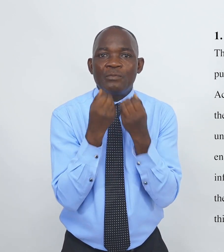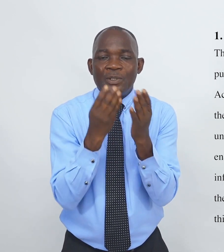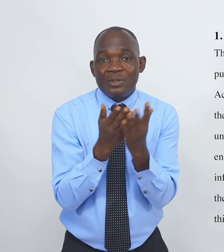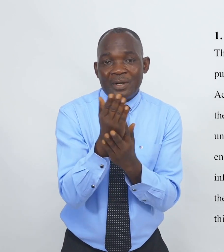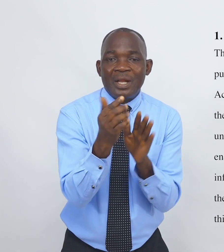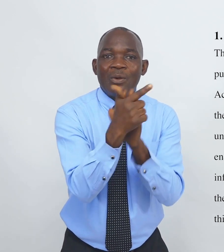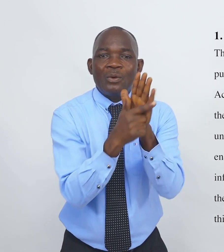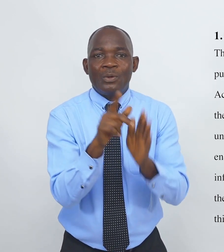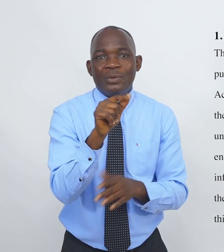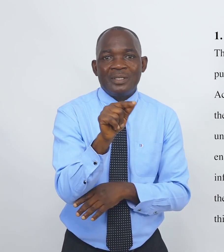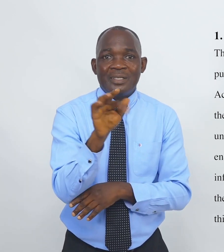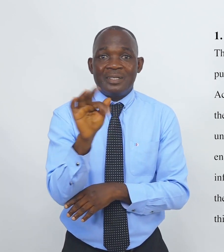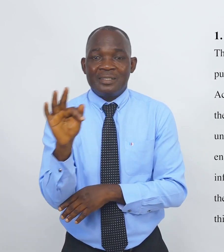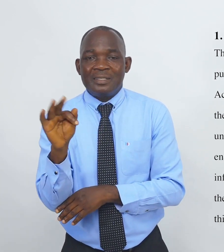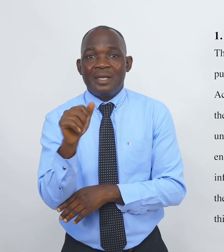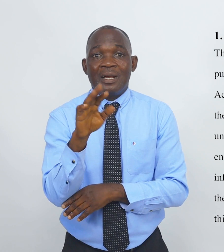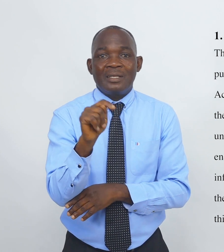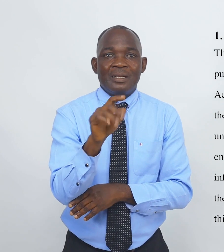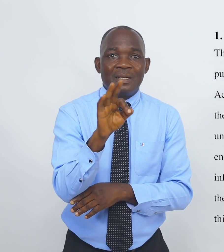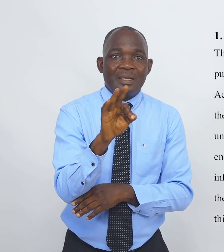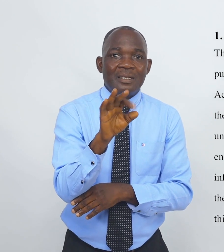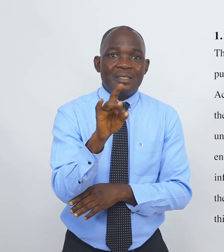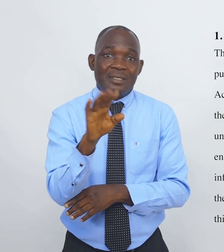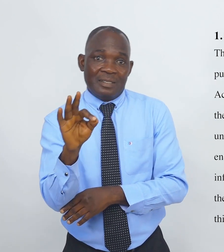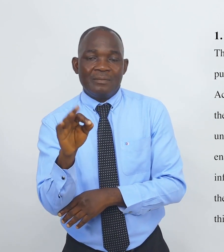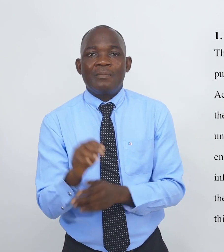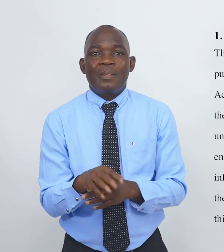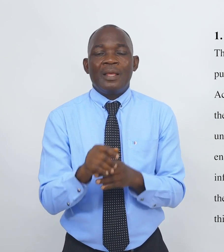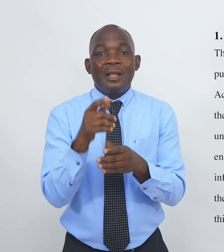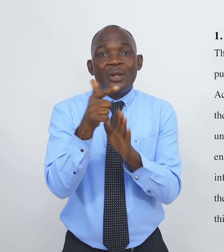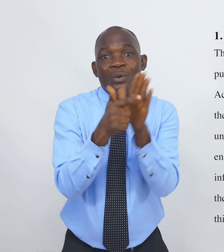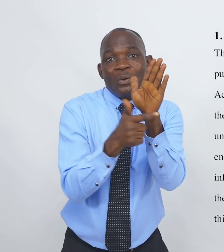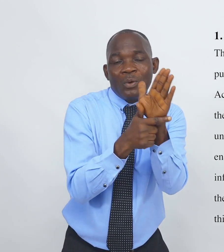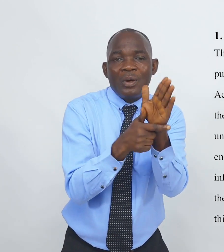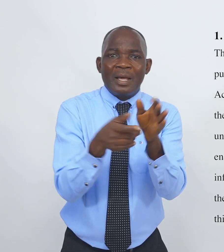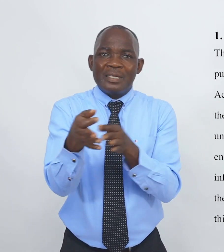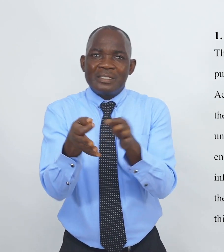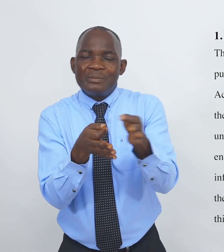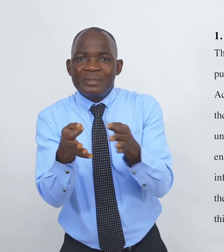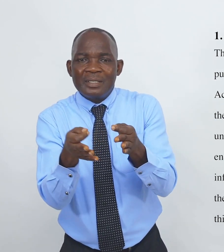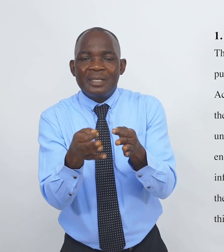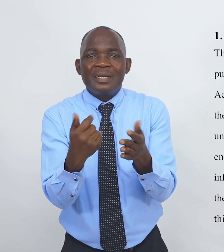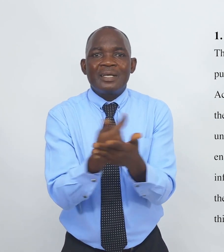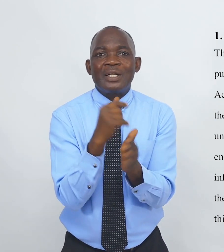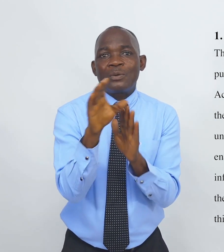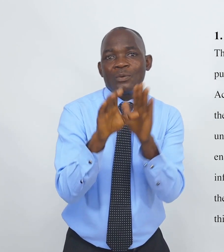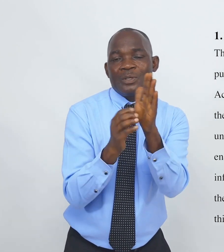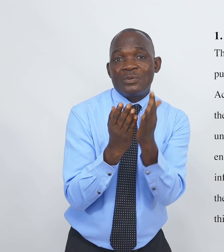Right to Information Act 2019, Act 989. The Act gives substance to the constitutional